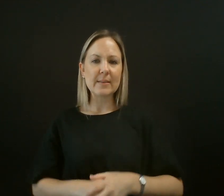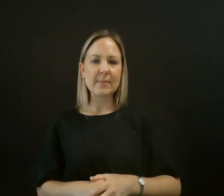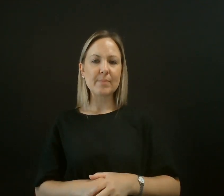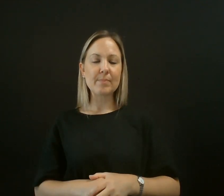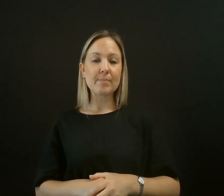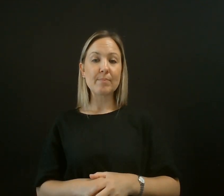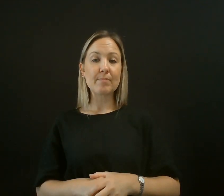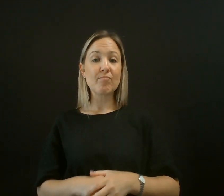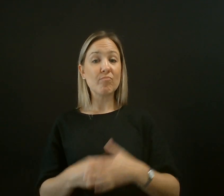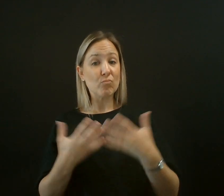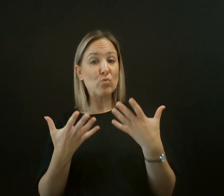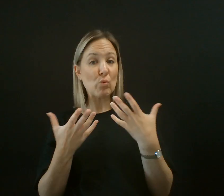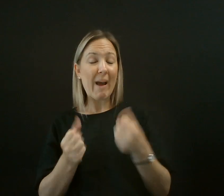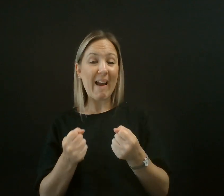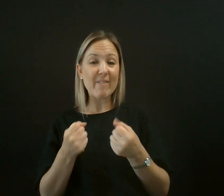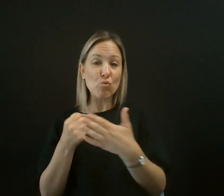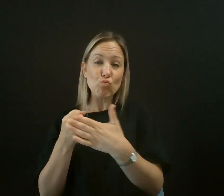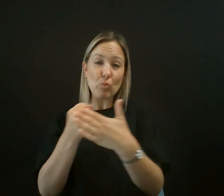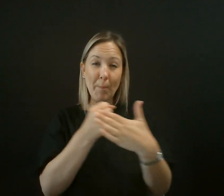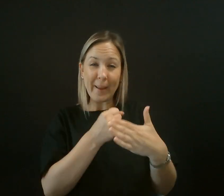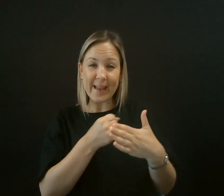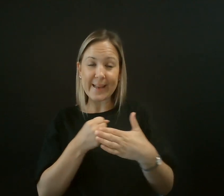To have reasonable repairs and maintenance done.